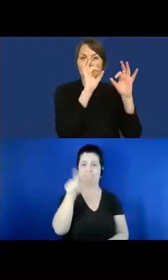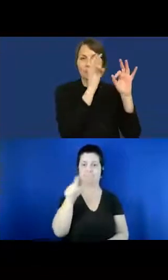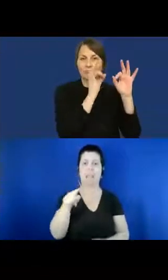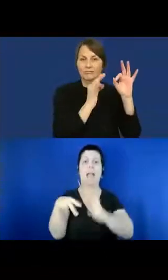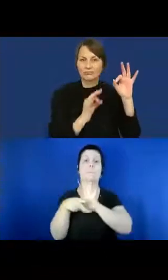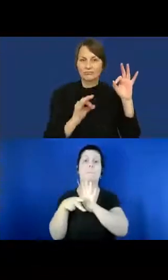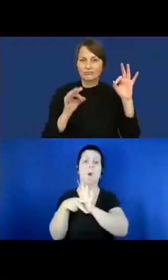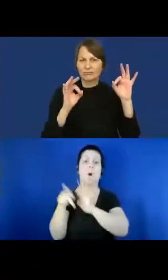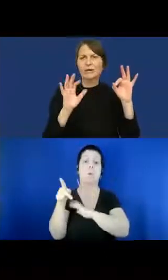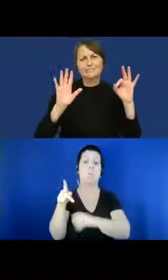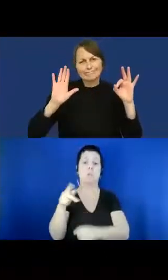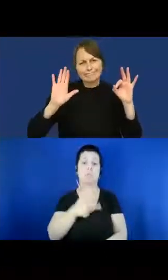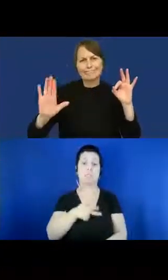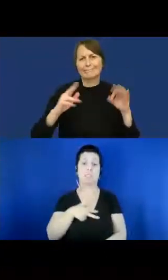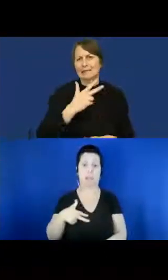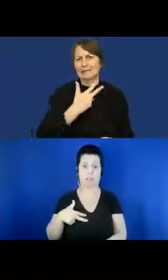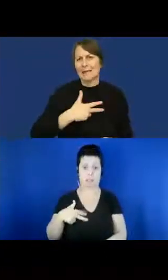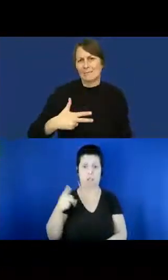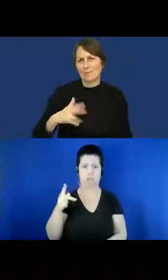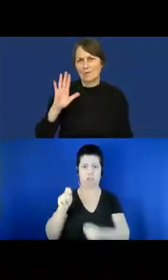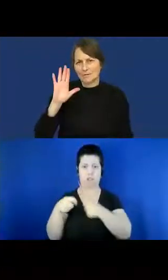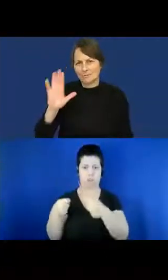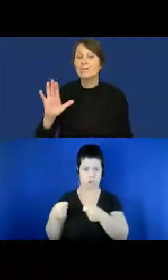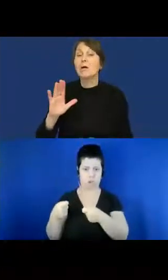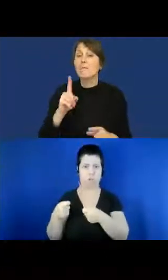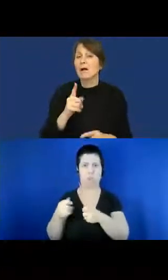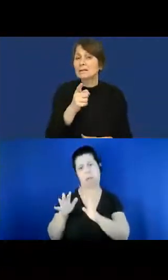but it can be personalized.